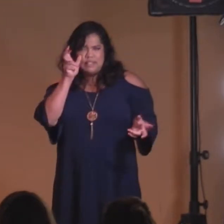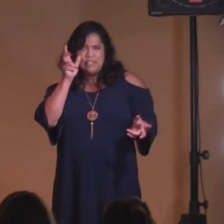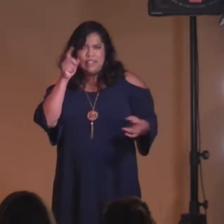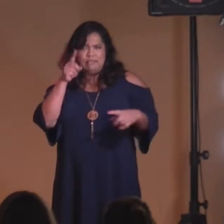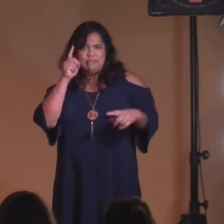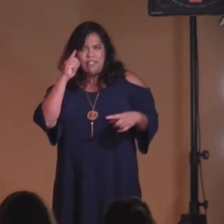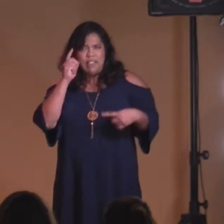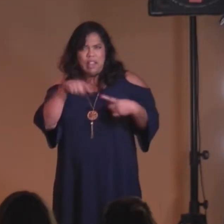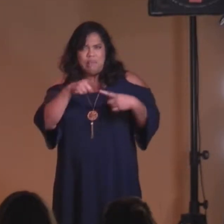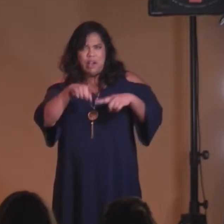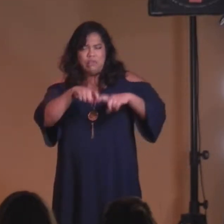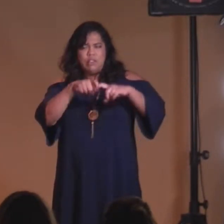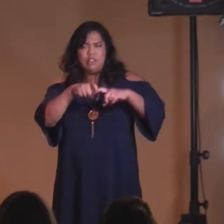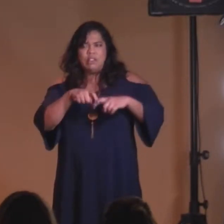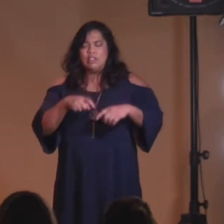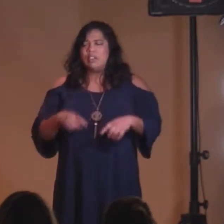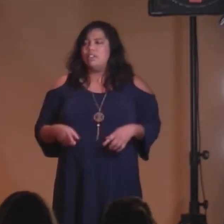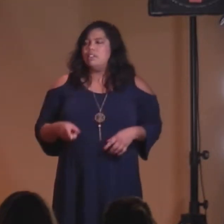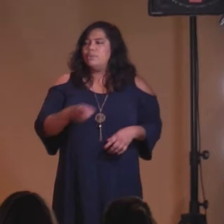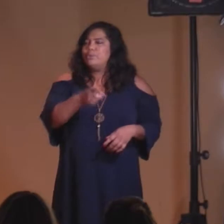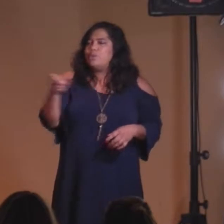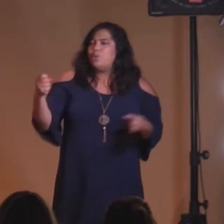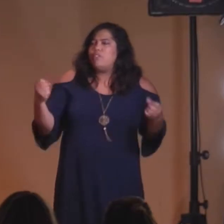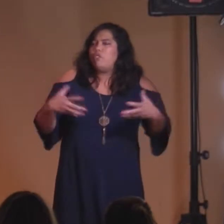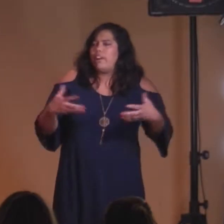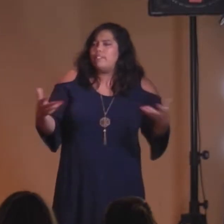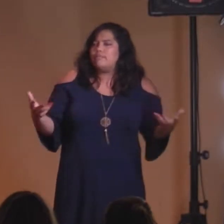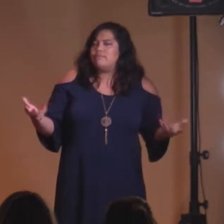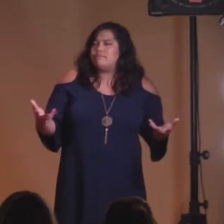of? What scares you?